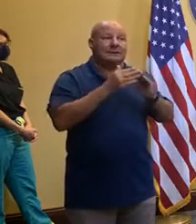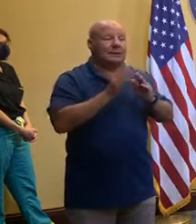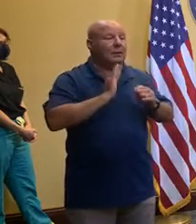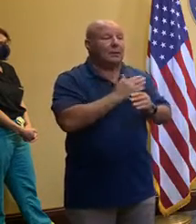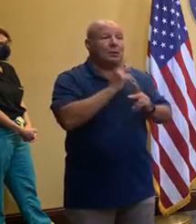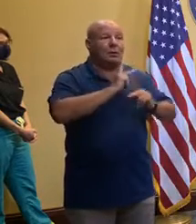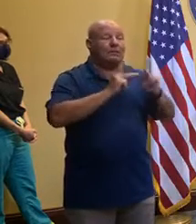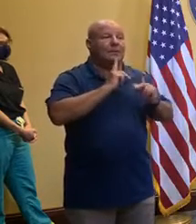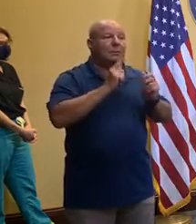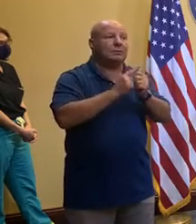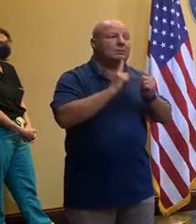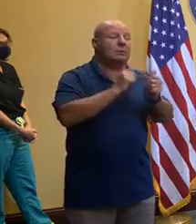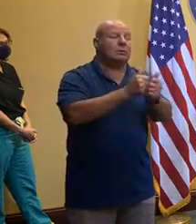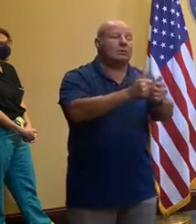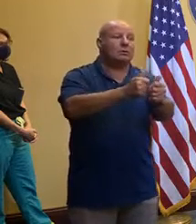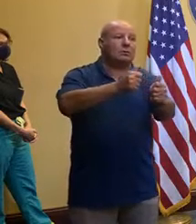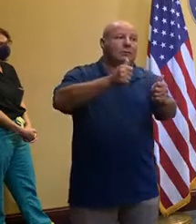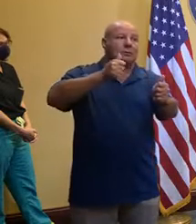behind